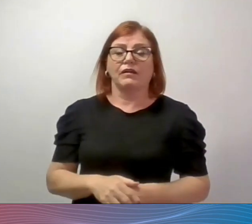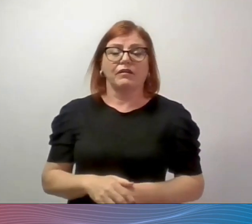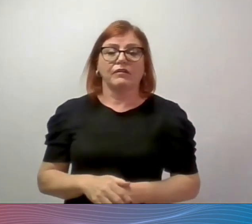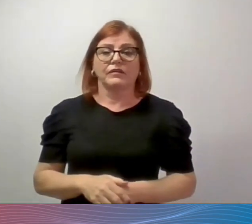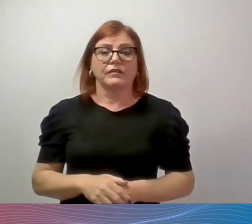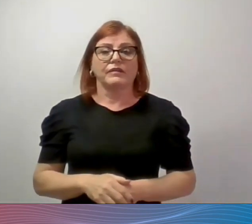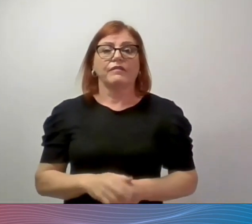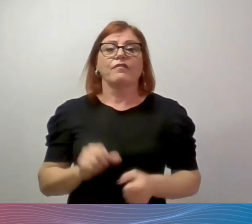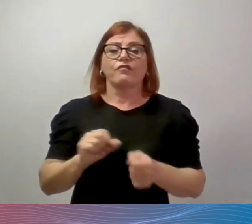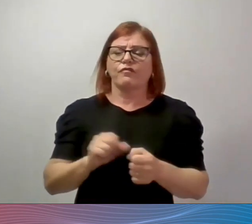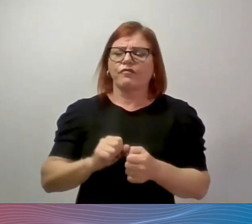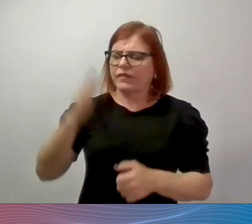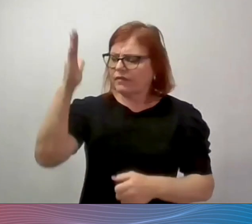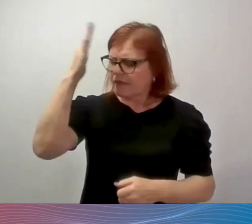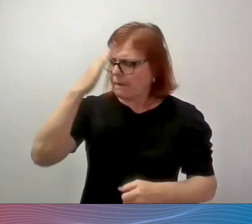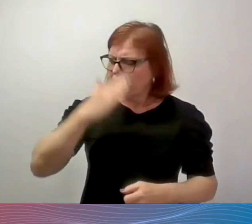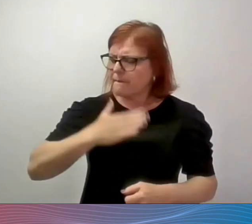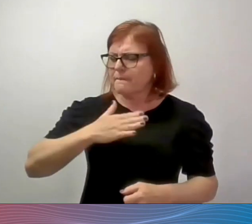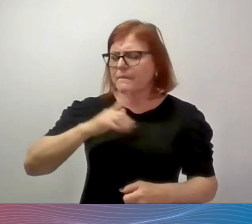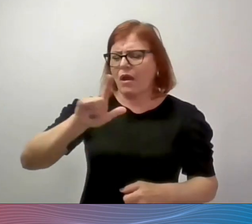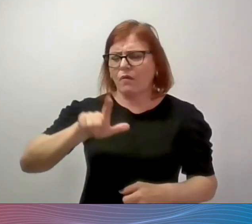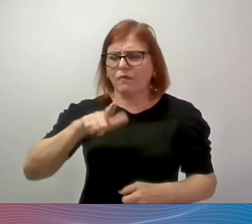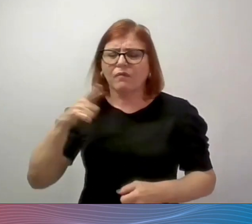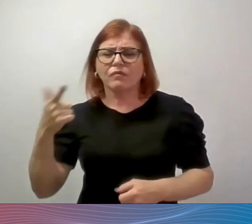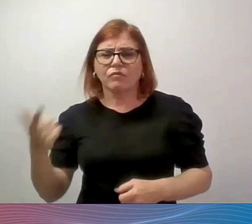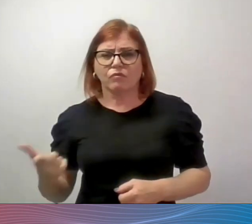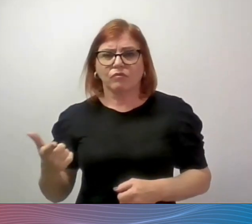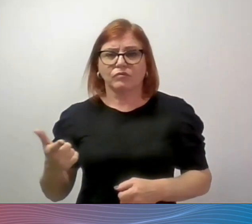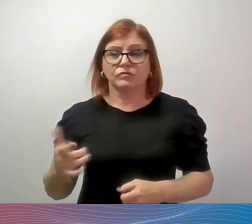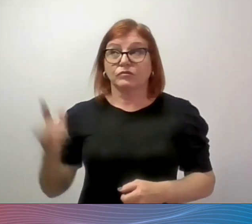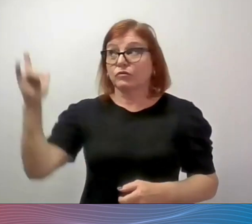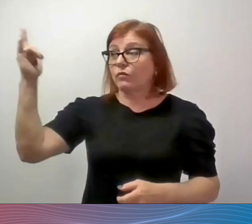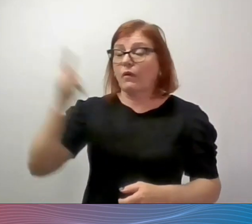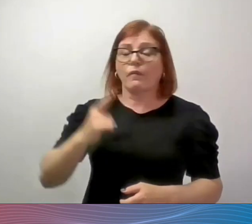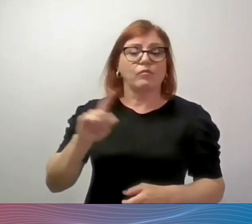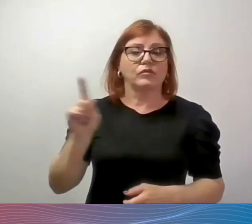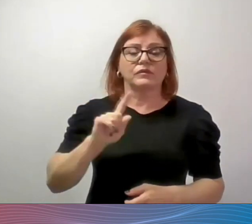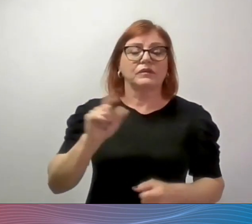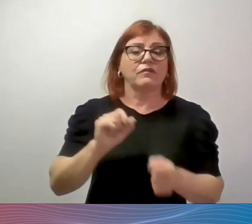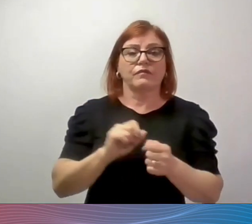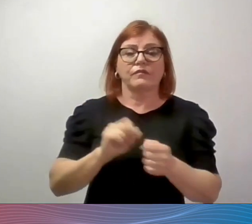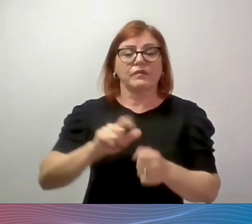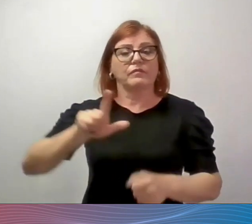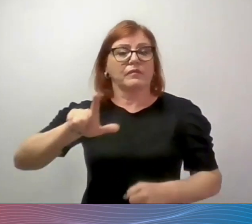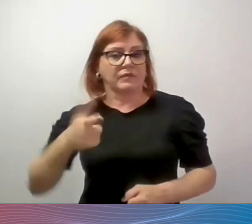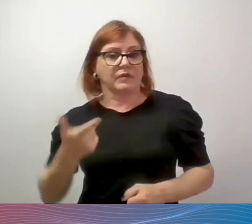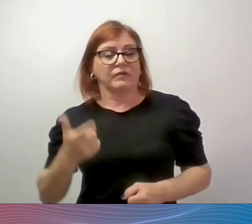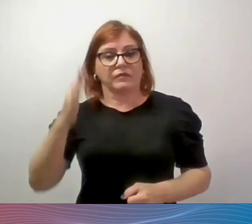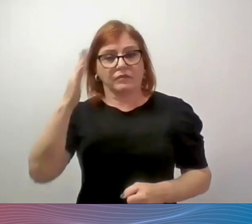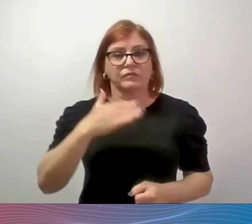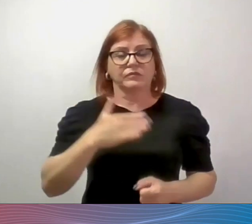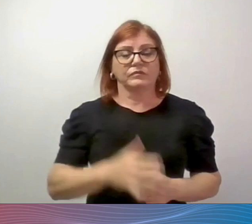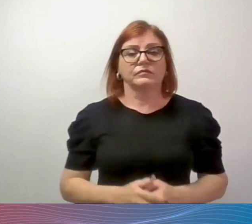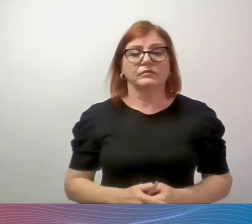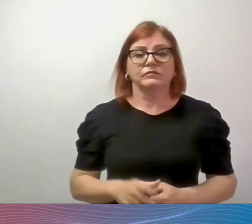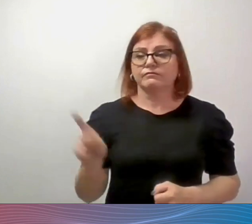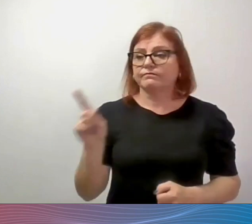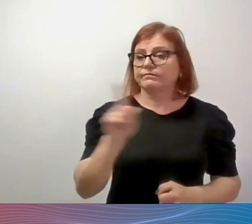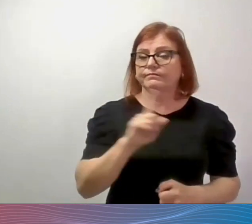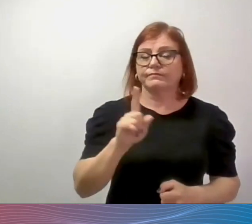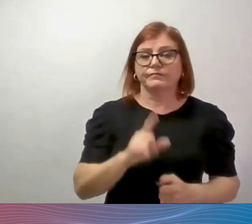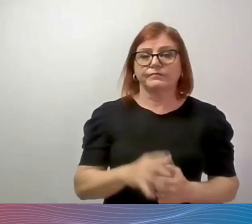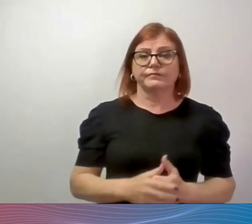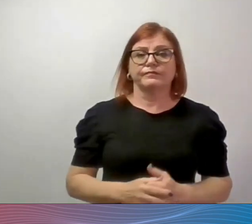não prejudica ninguém. And the love of God won't damage anyone. Ó Senhor Jesus. Oh Lord Jesus. Como convém